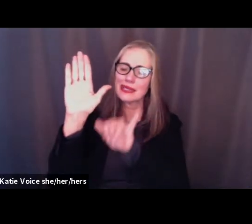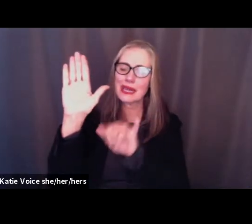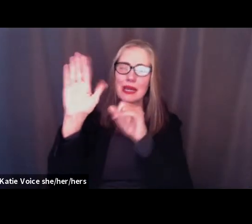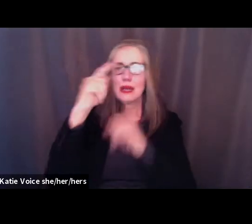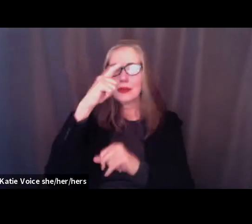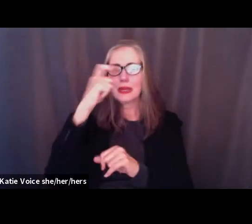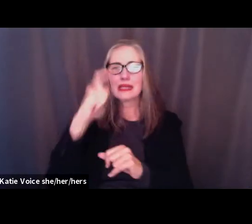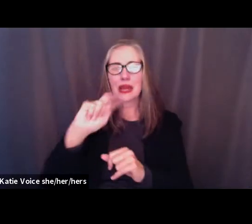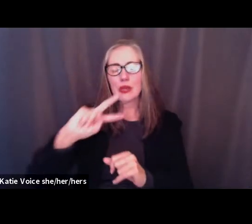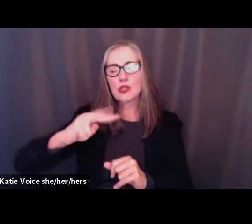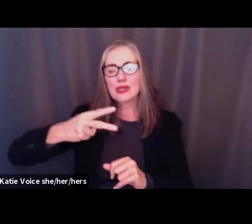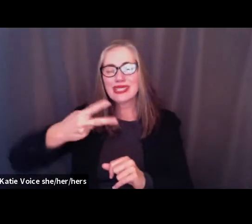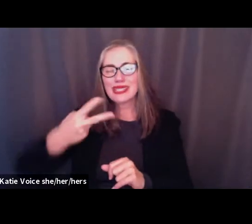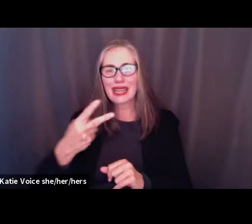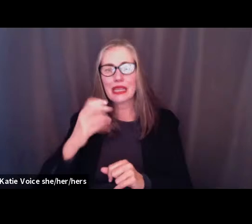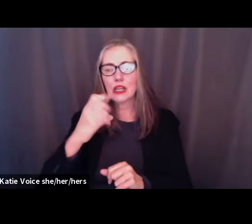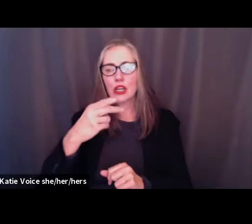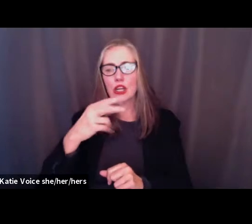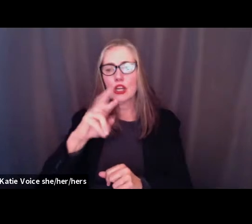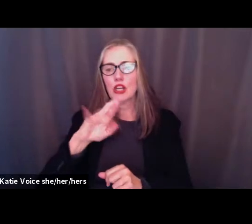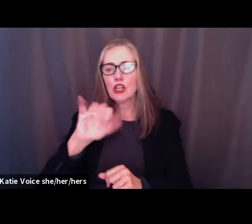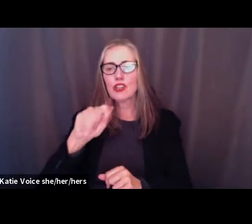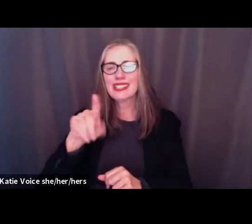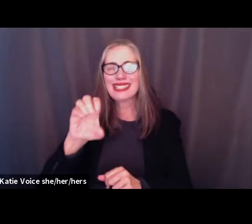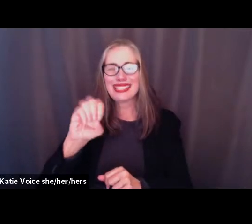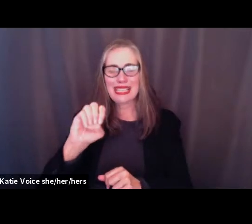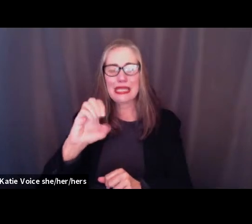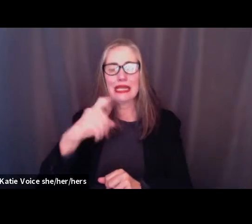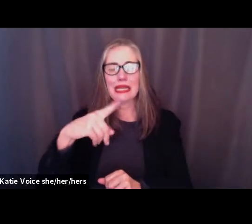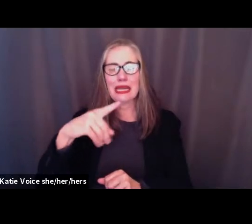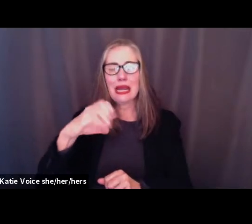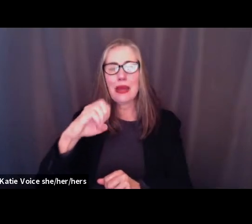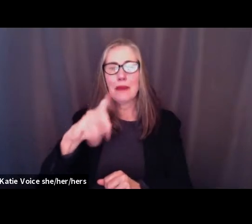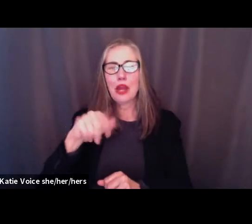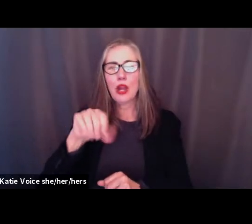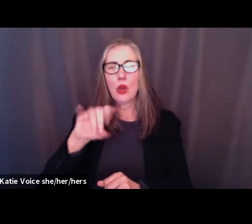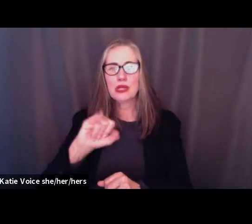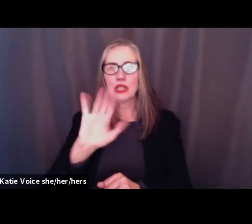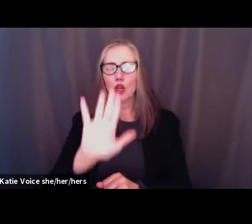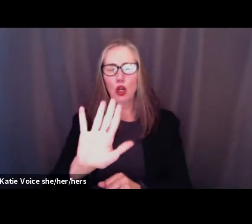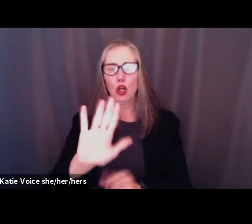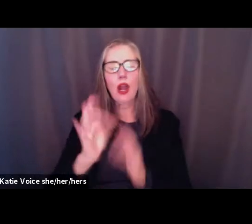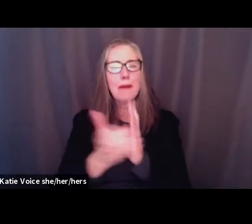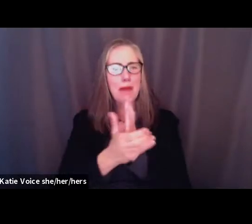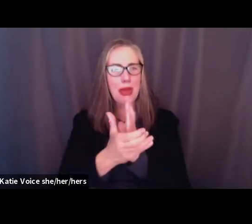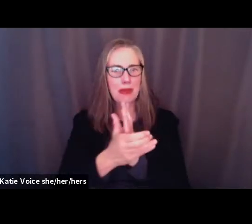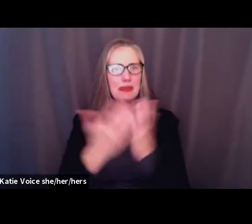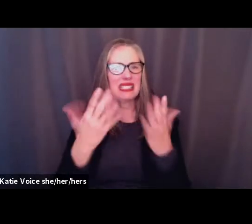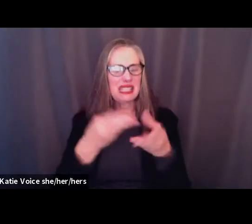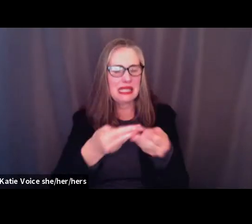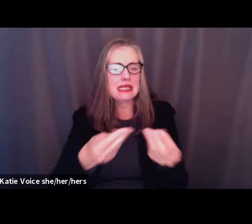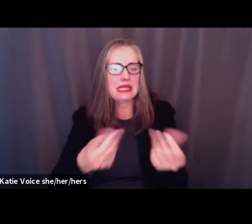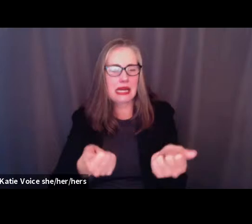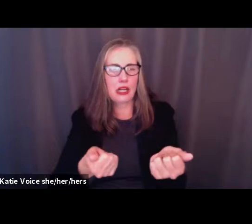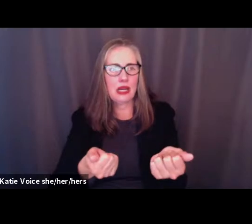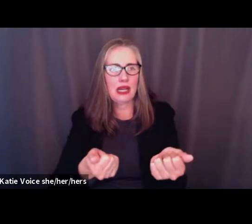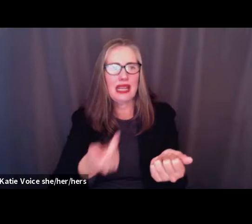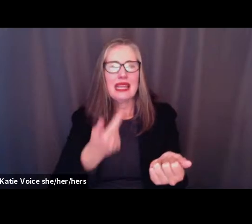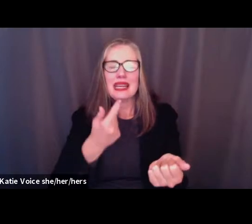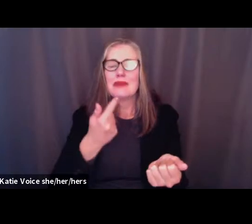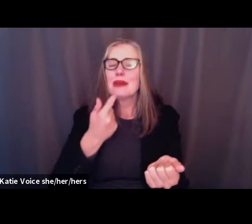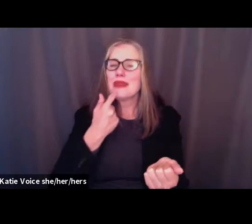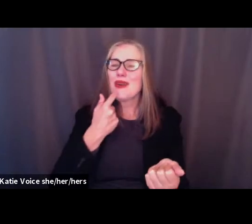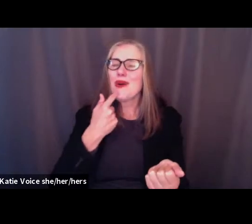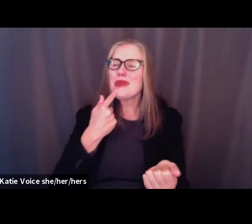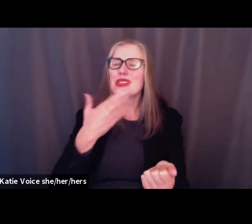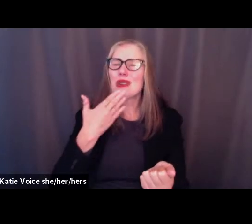Pelosi's amendment, but it seems we are taking care of it. But also in doing that, to mention, it's almost a good thing this